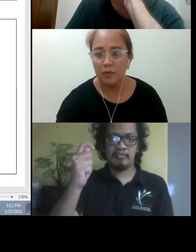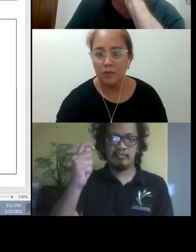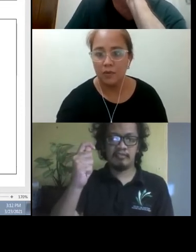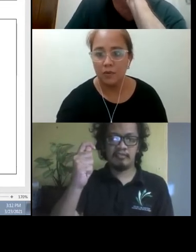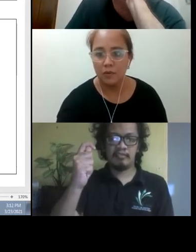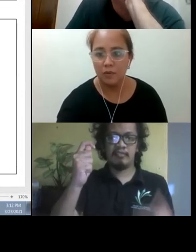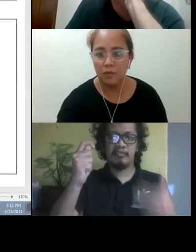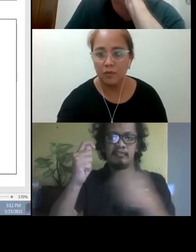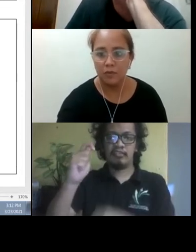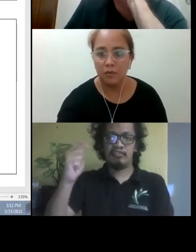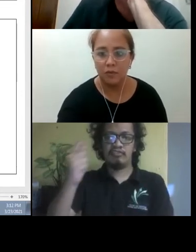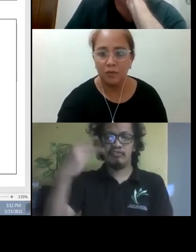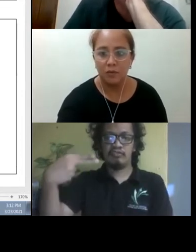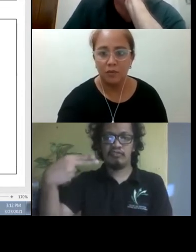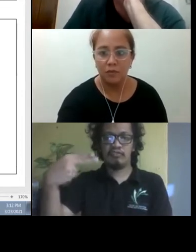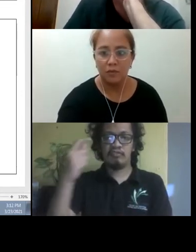Tuesday,